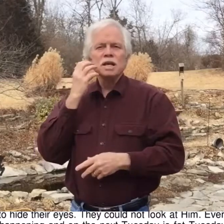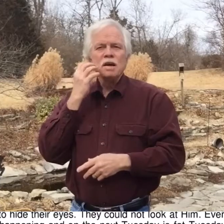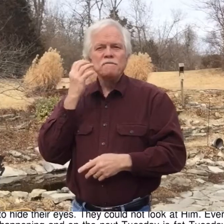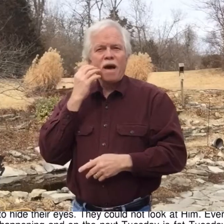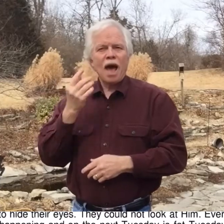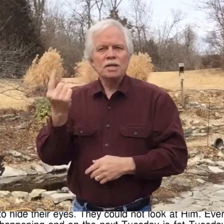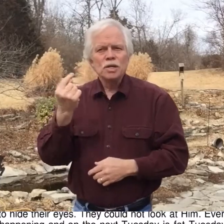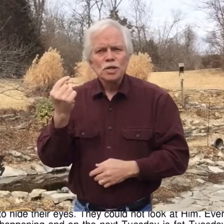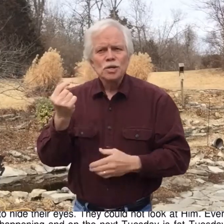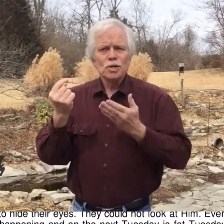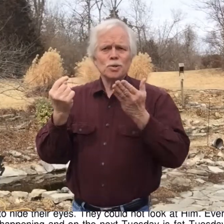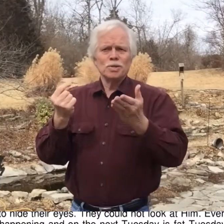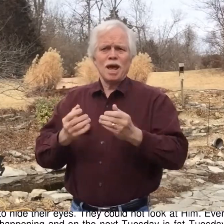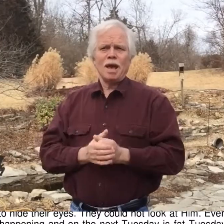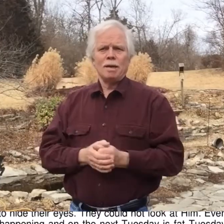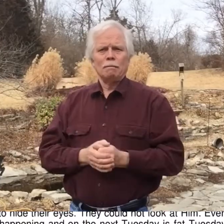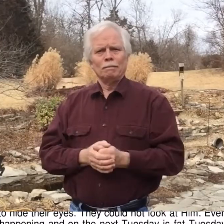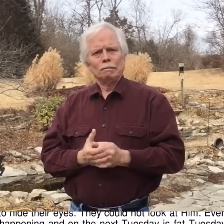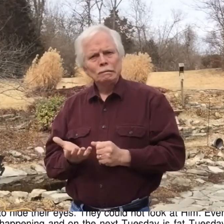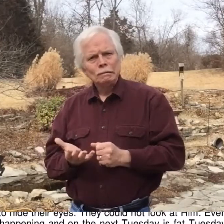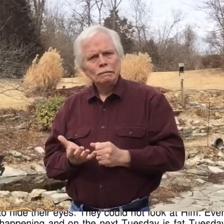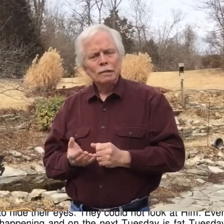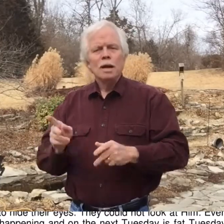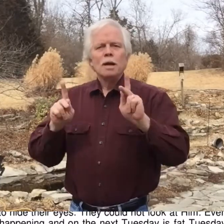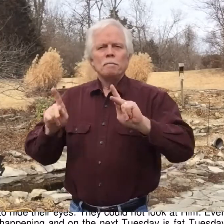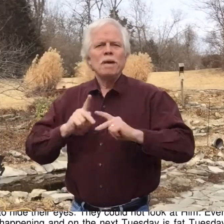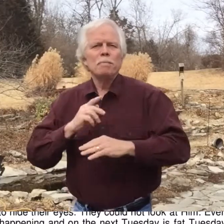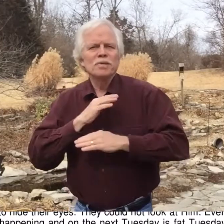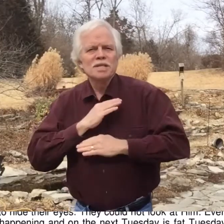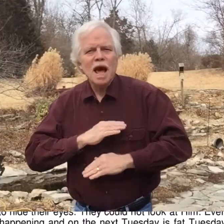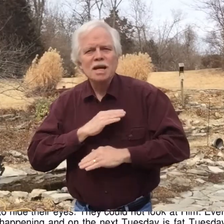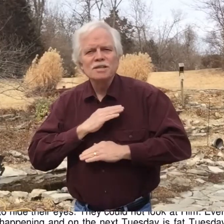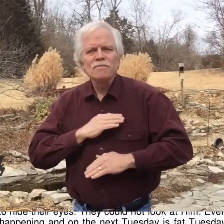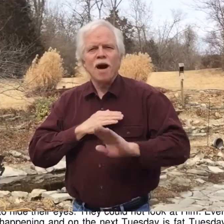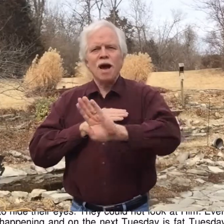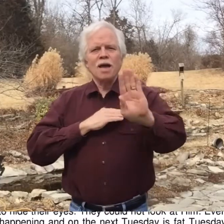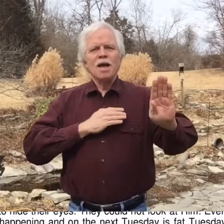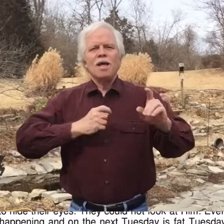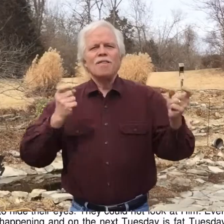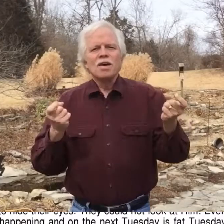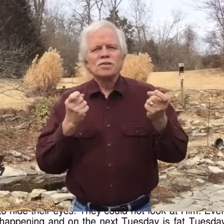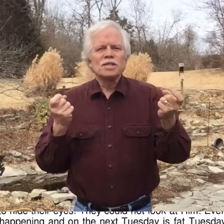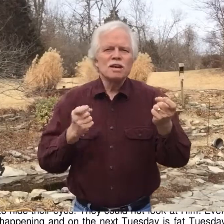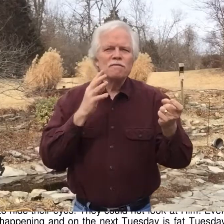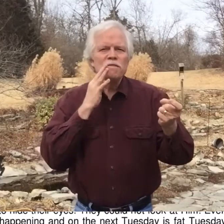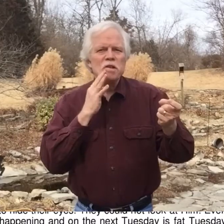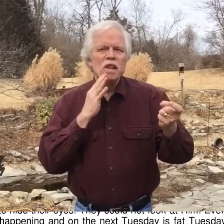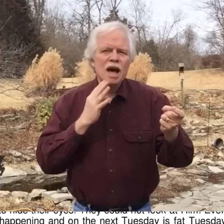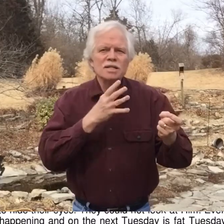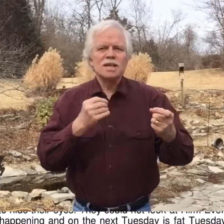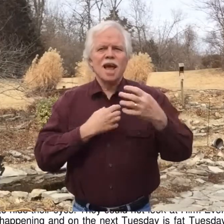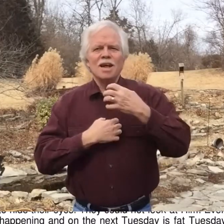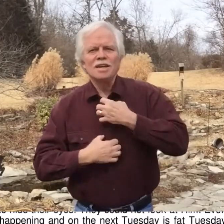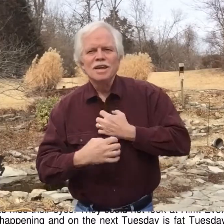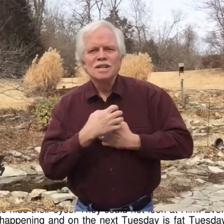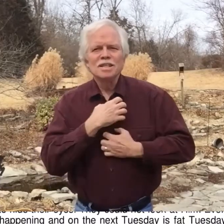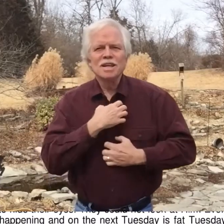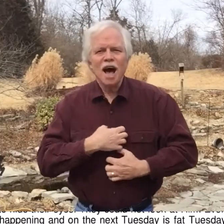that Tuesday. People satisfy their sinful lust and desire